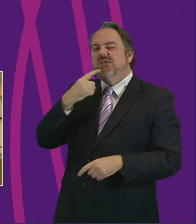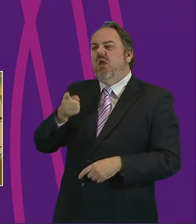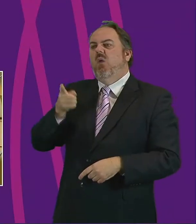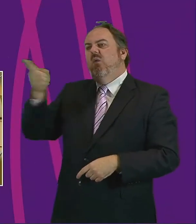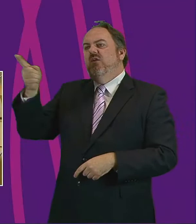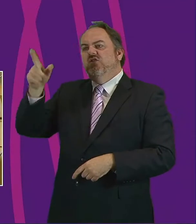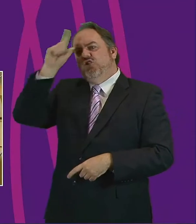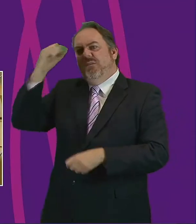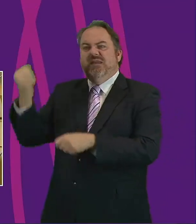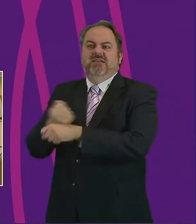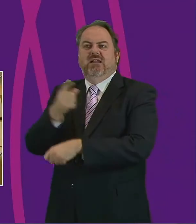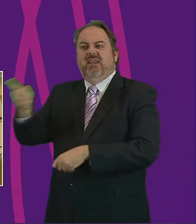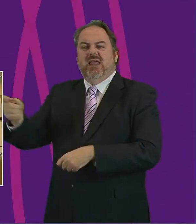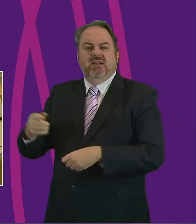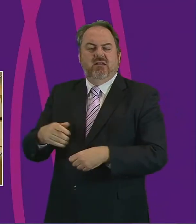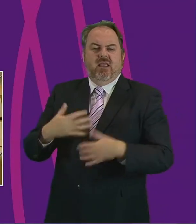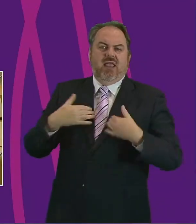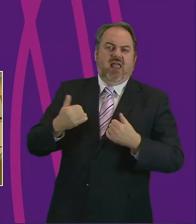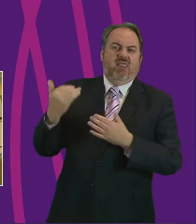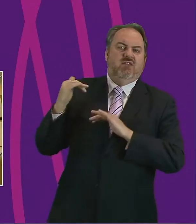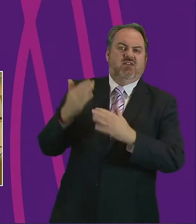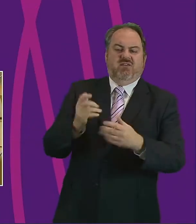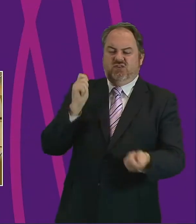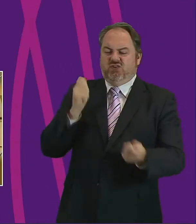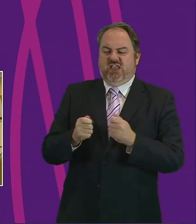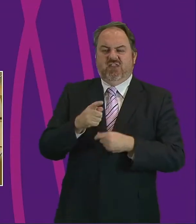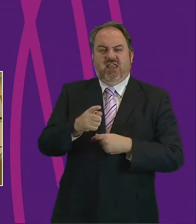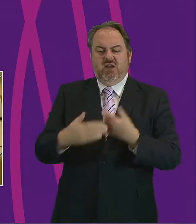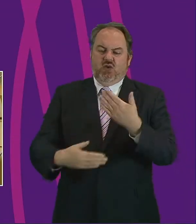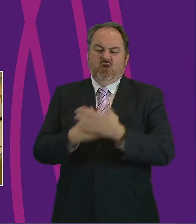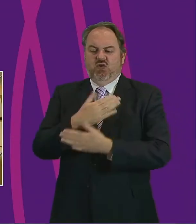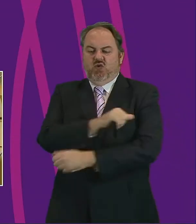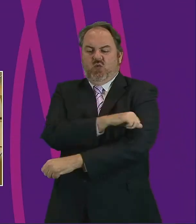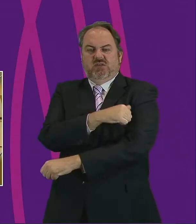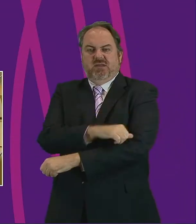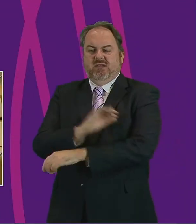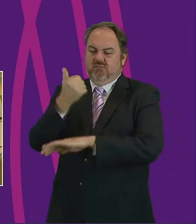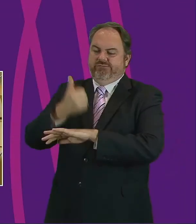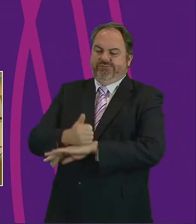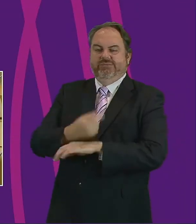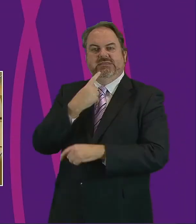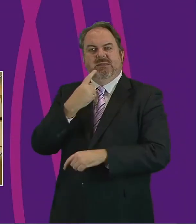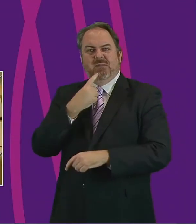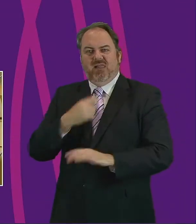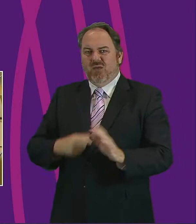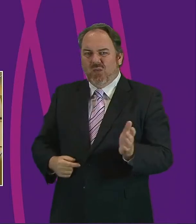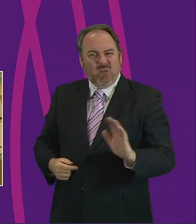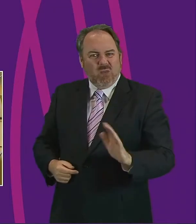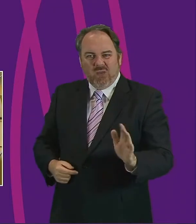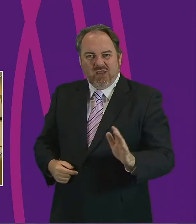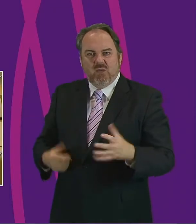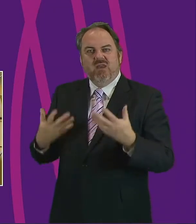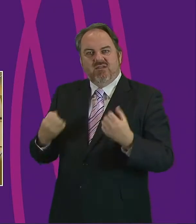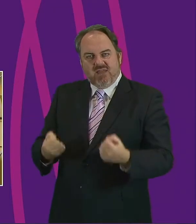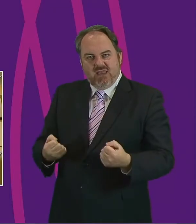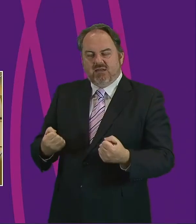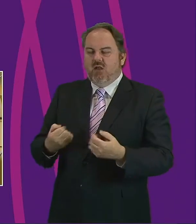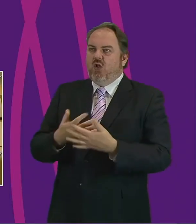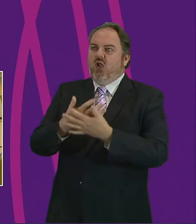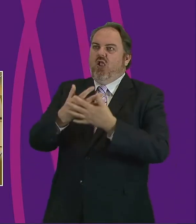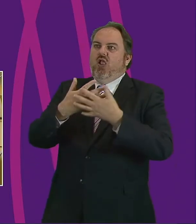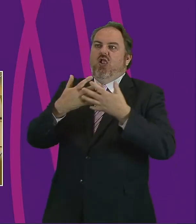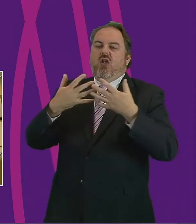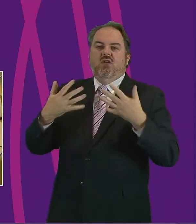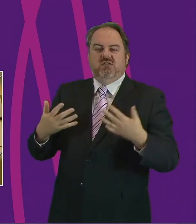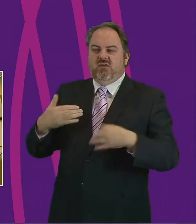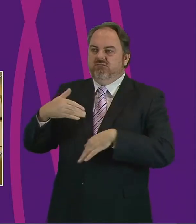health service. Yes, we created the NHS Louisa Jordan, but anybody who thinks that there hasn't also been unavoidable significant